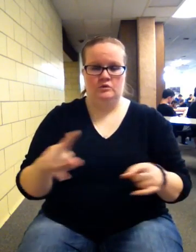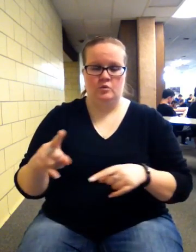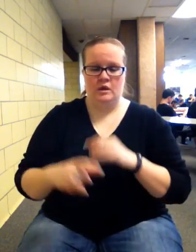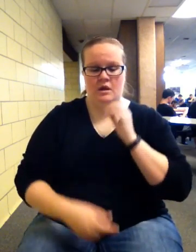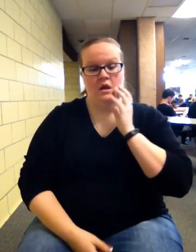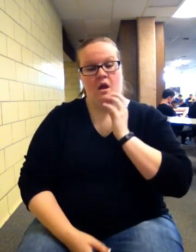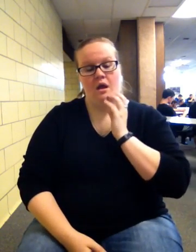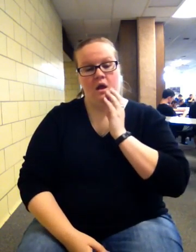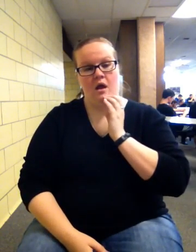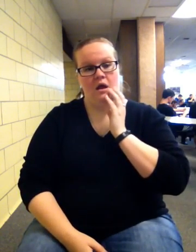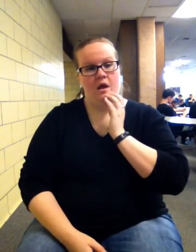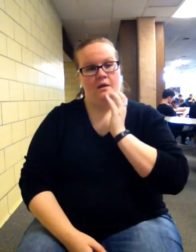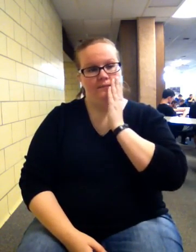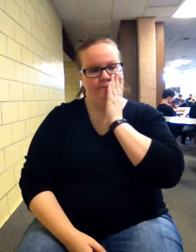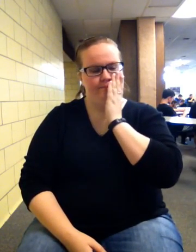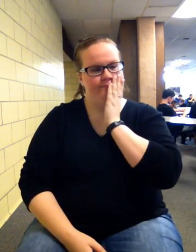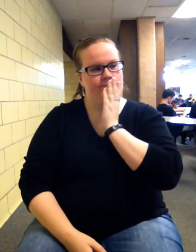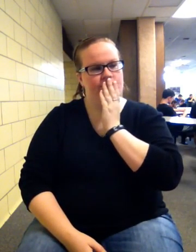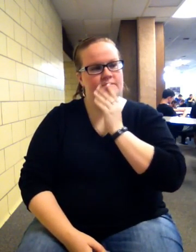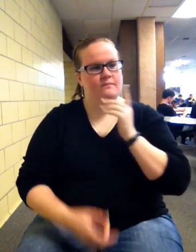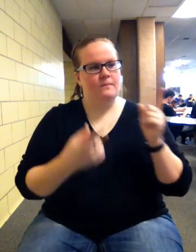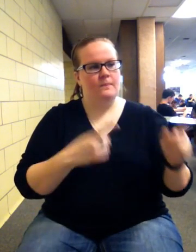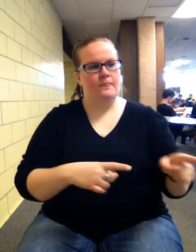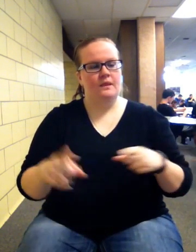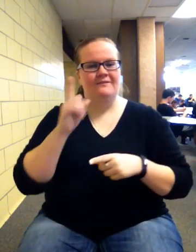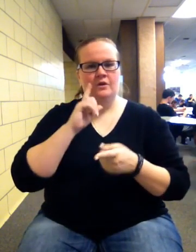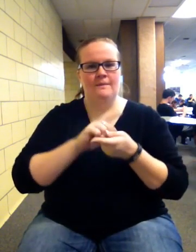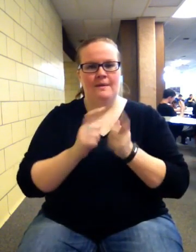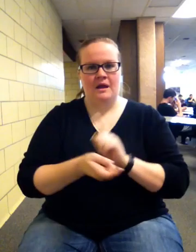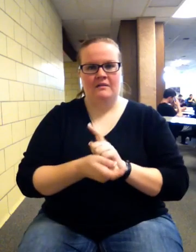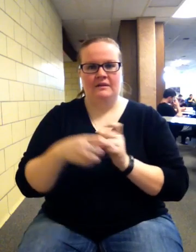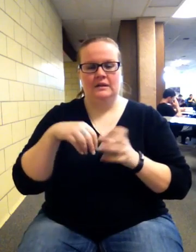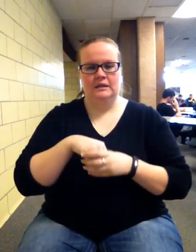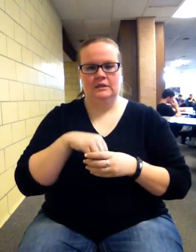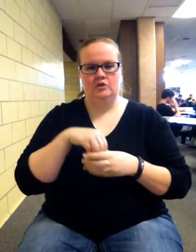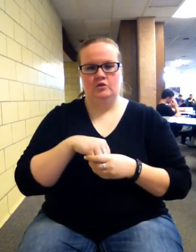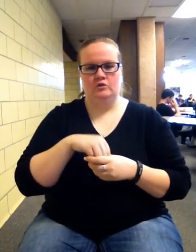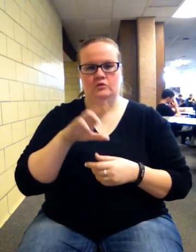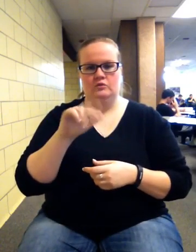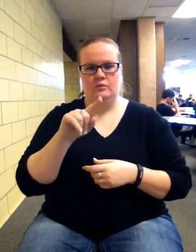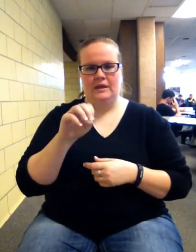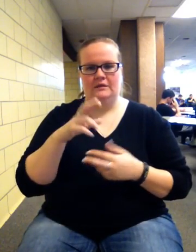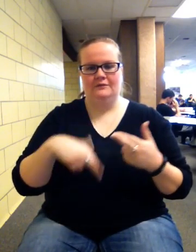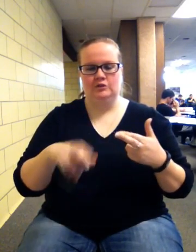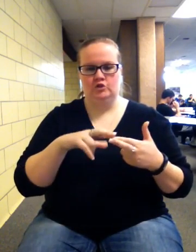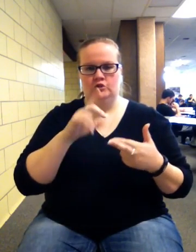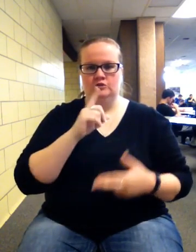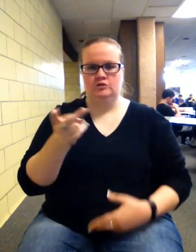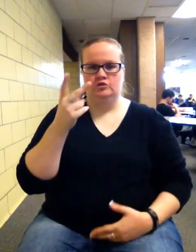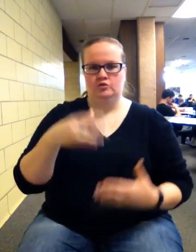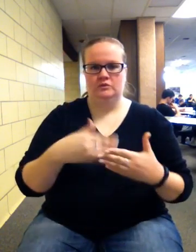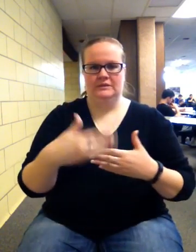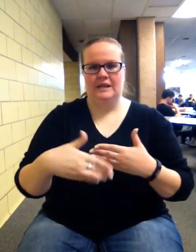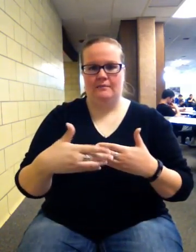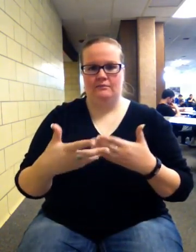So what's happening, for modified internal rate of return, it's a two-step process. And it seems pretty easy if you've